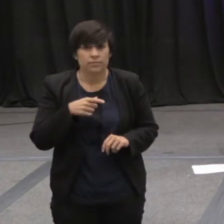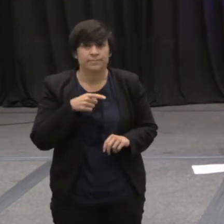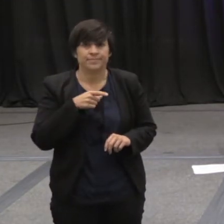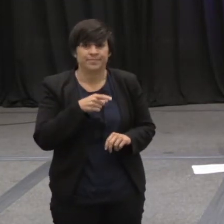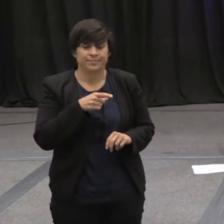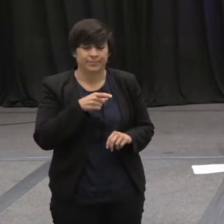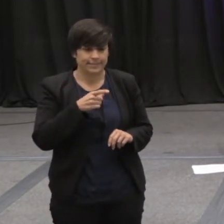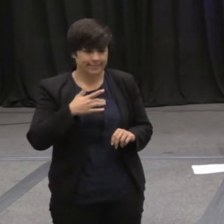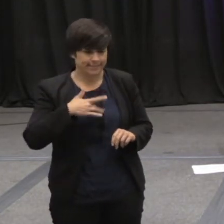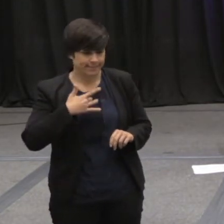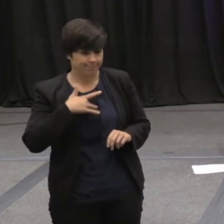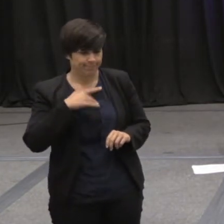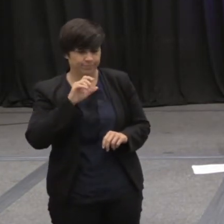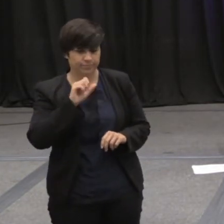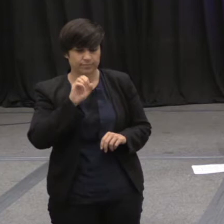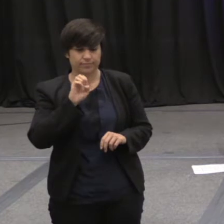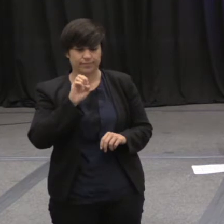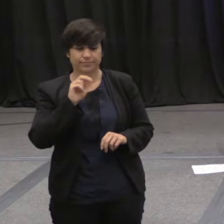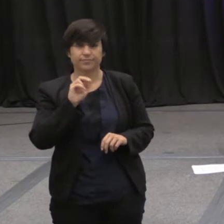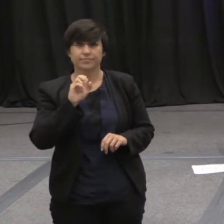He's very sensory. He has some sensory needs.